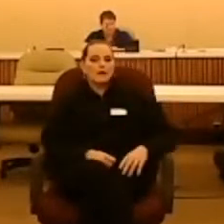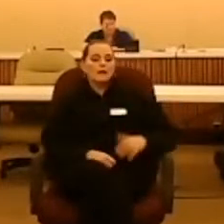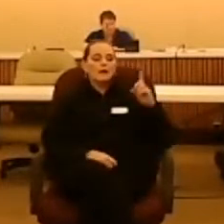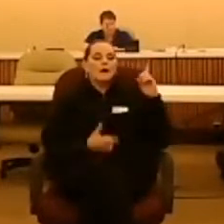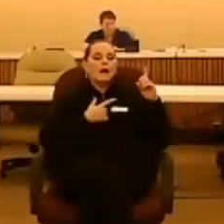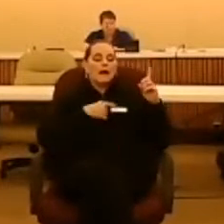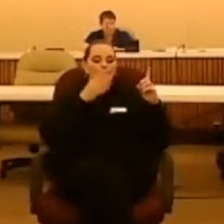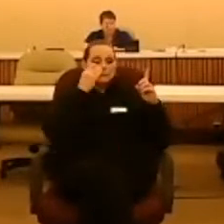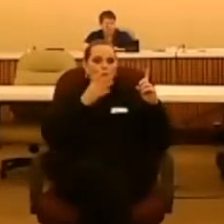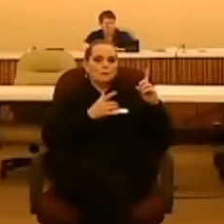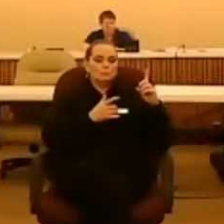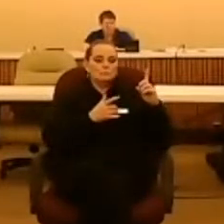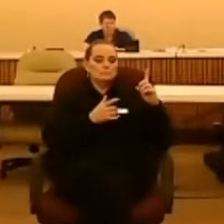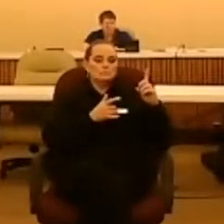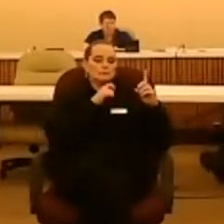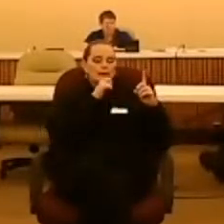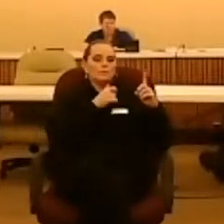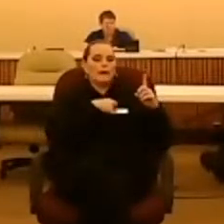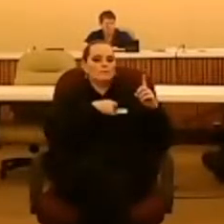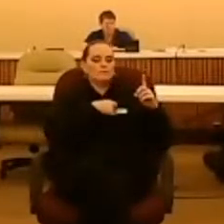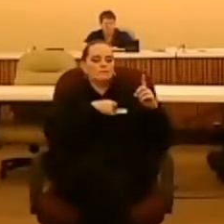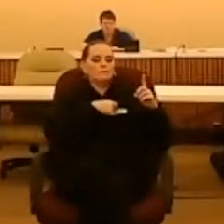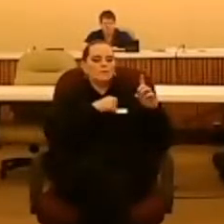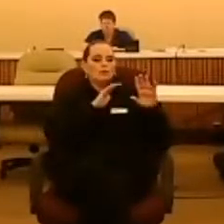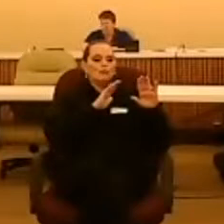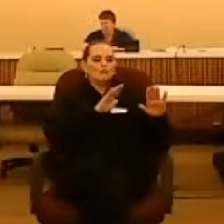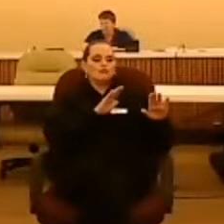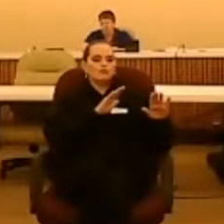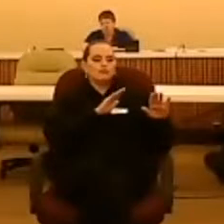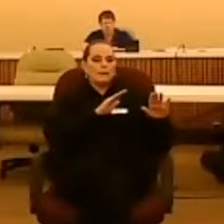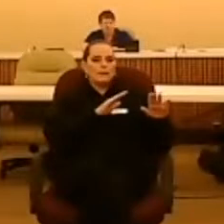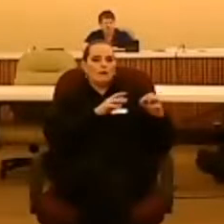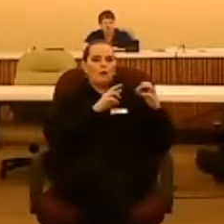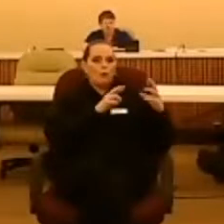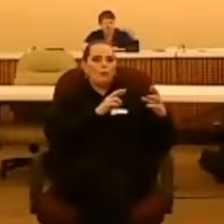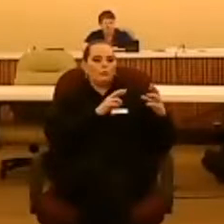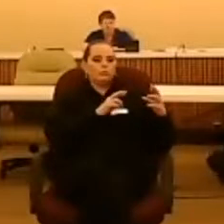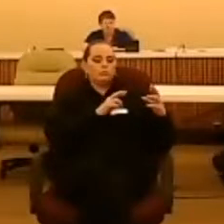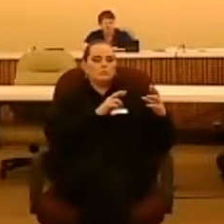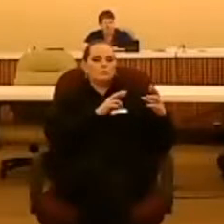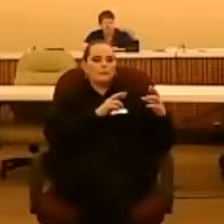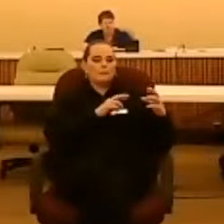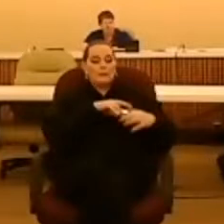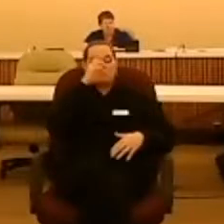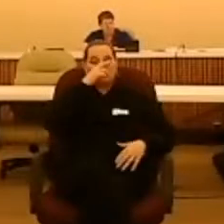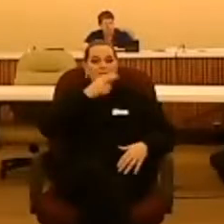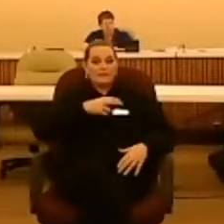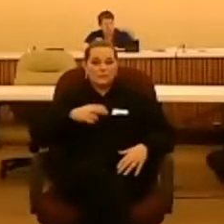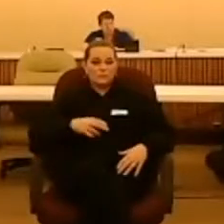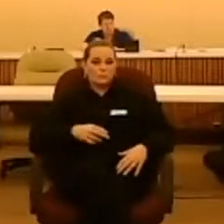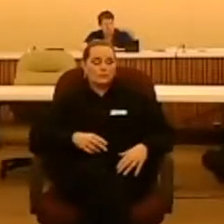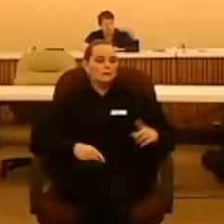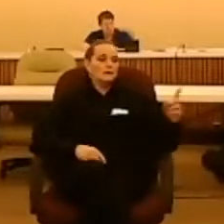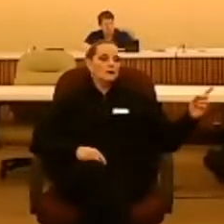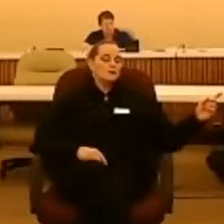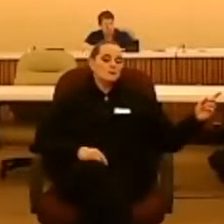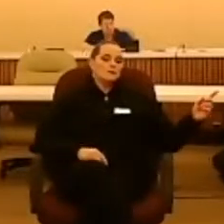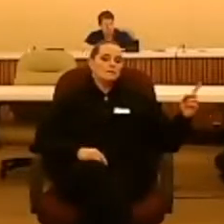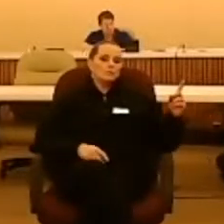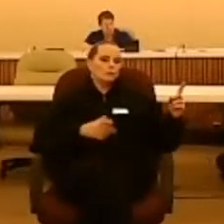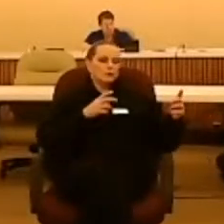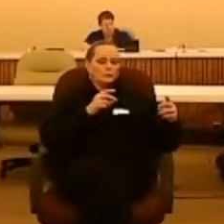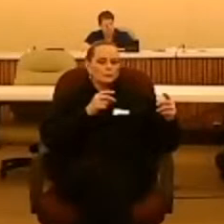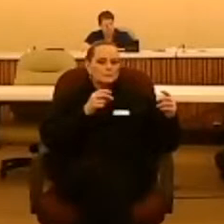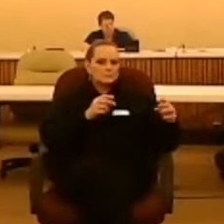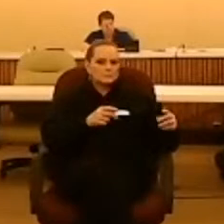you that I don't have good hopes based off of past history, but we can absolutely make that Yeah, request. it's just- What were you thinking, speed